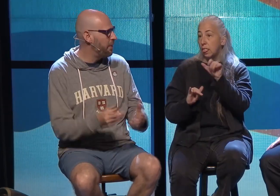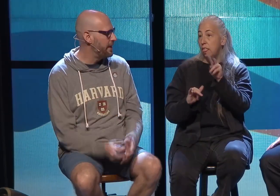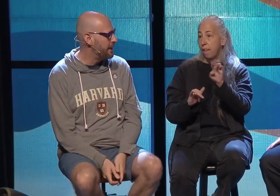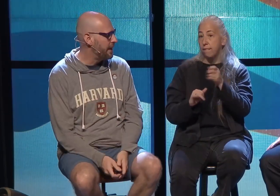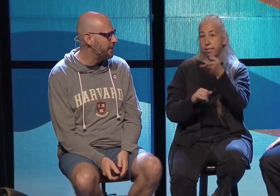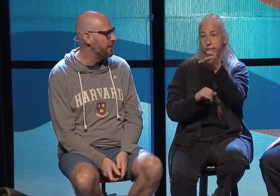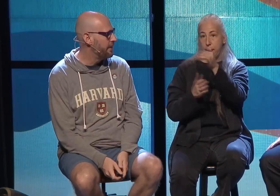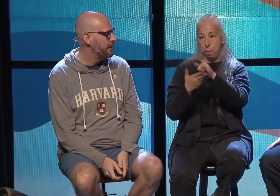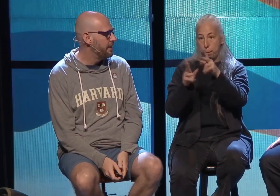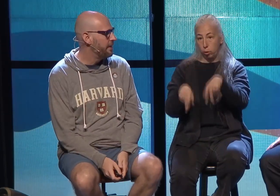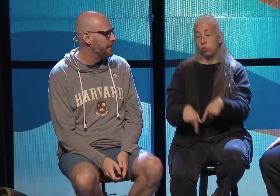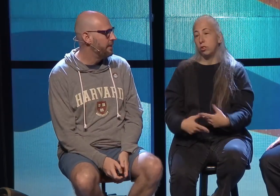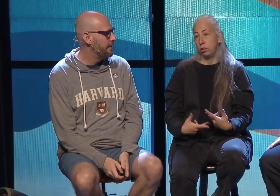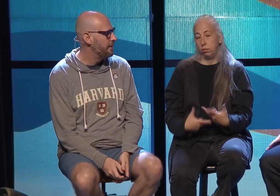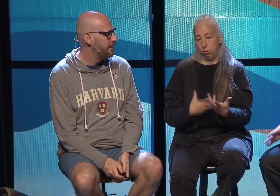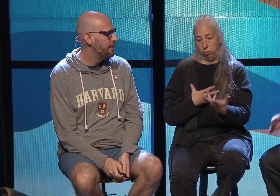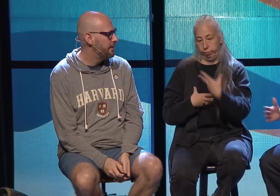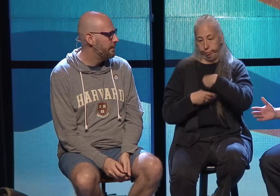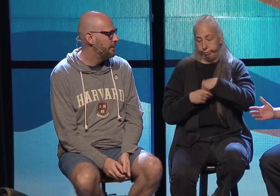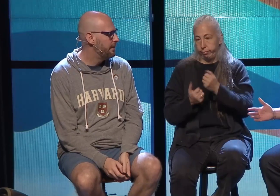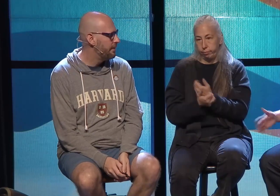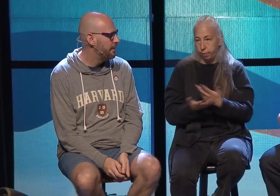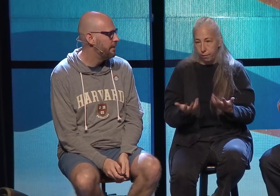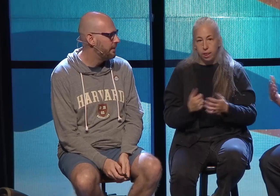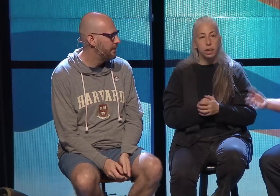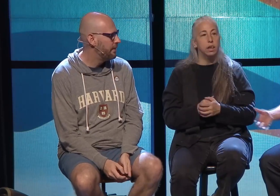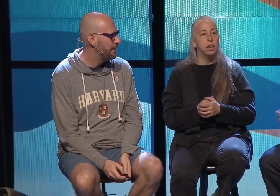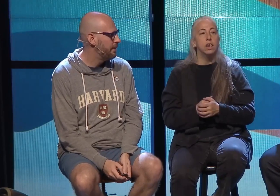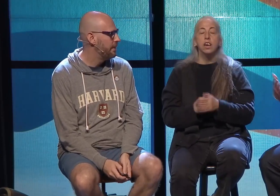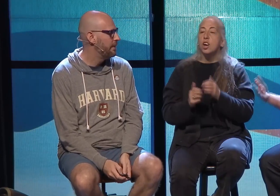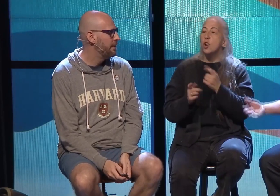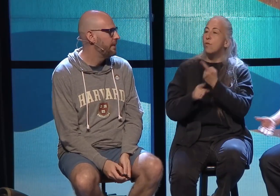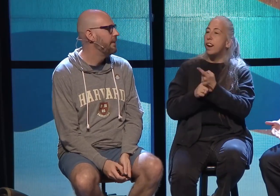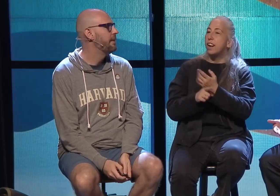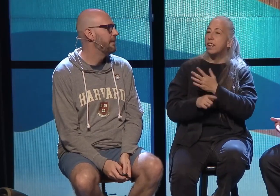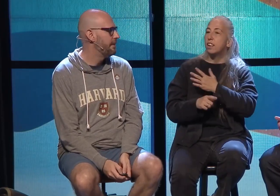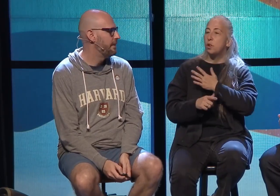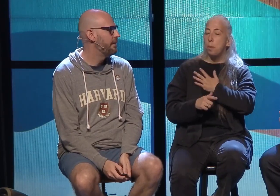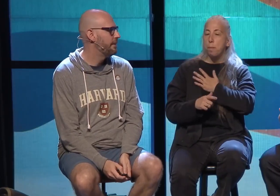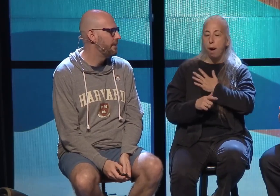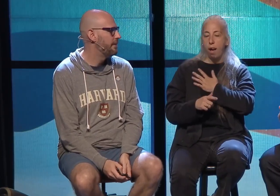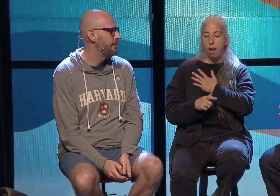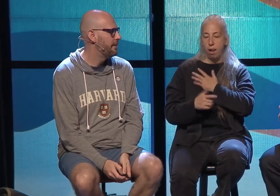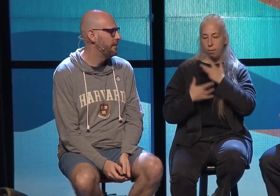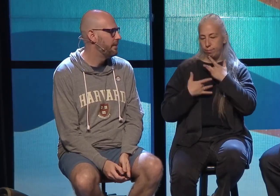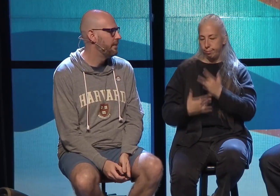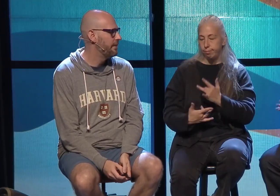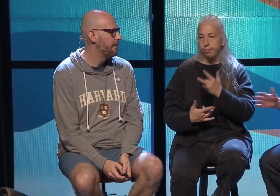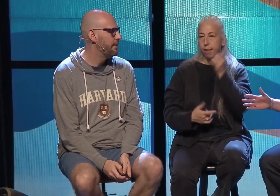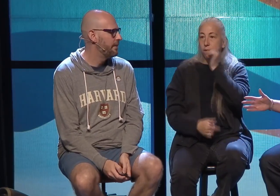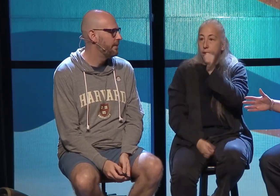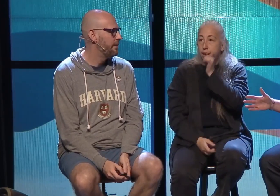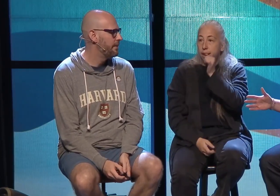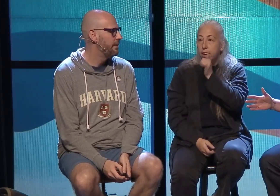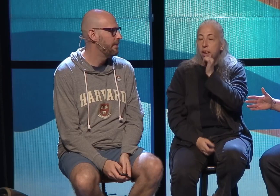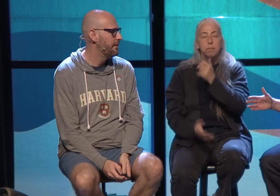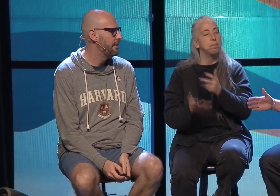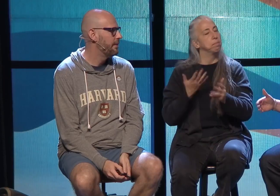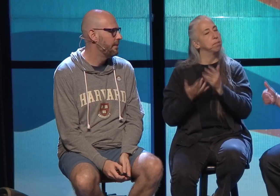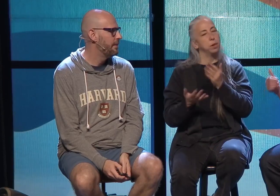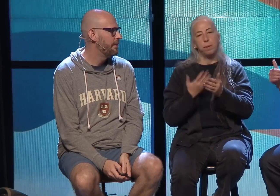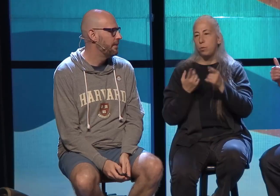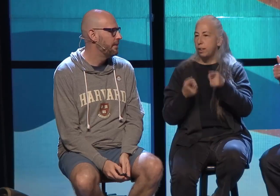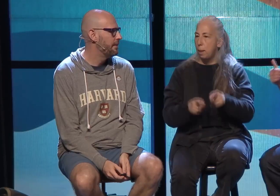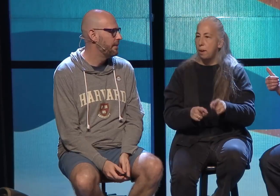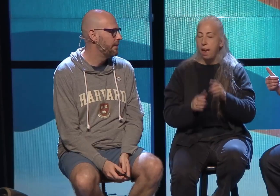of that combined together. Yeah, I ask myself a question. This is my practice every day, is no matter what is happening,